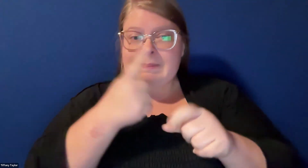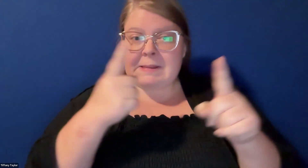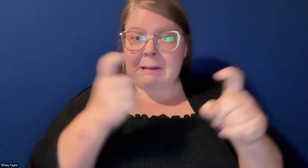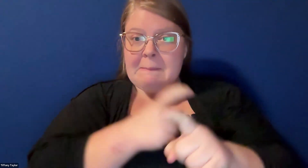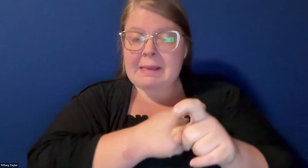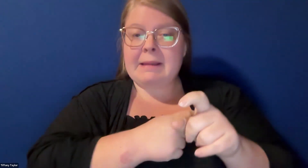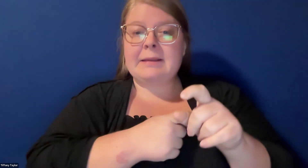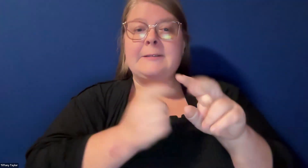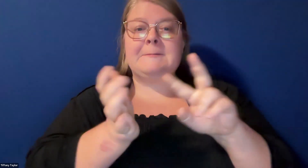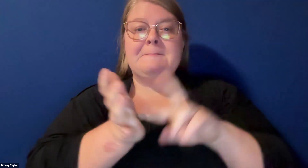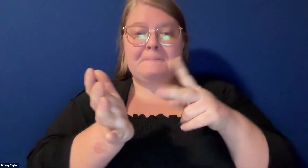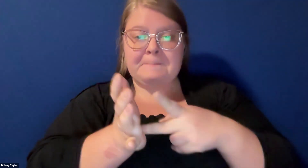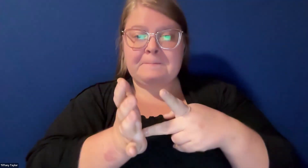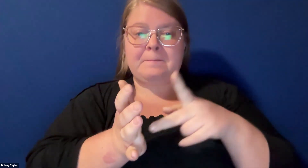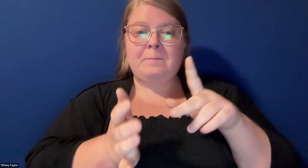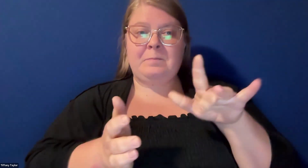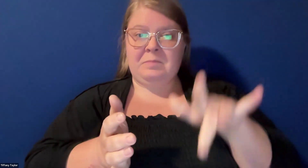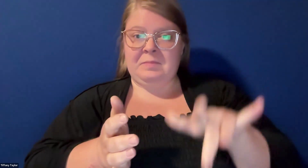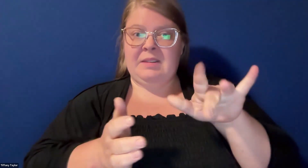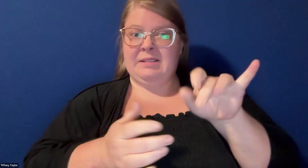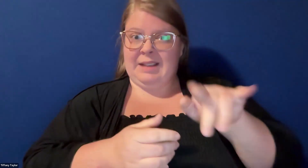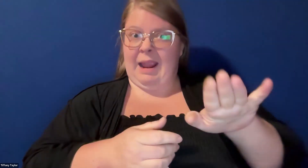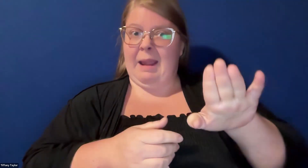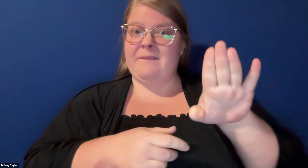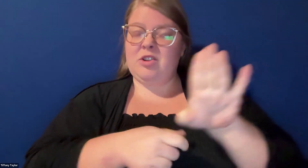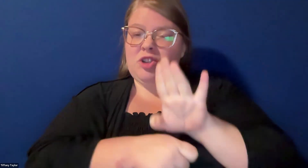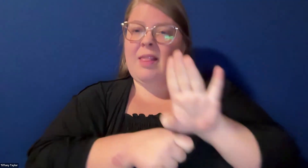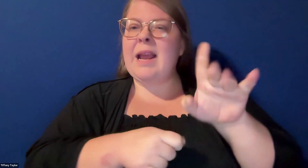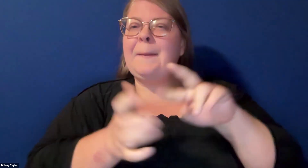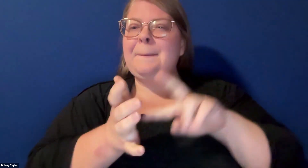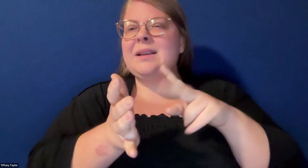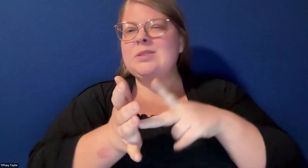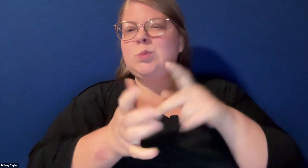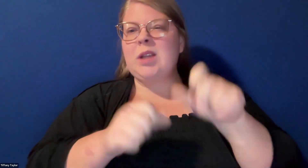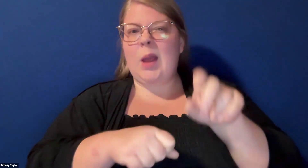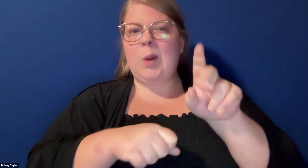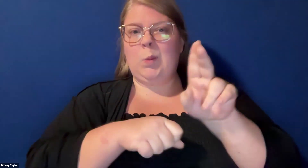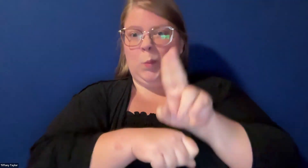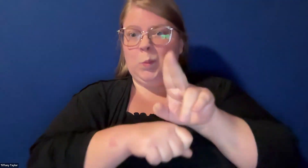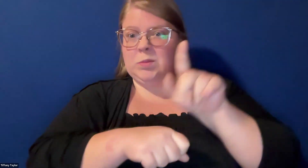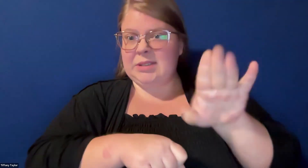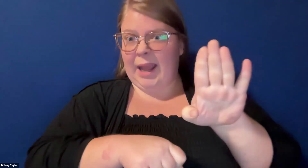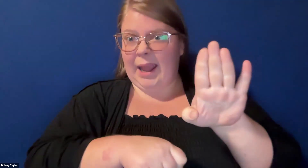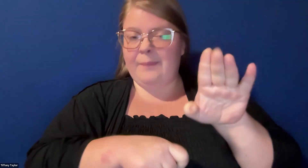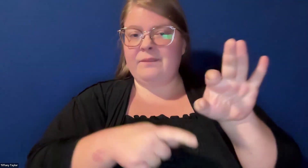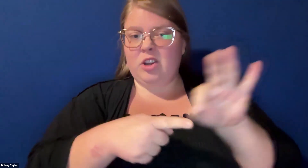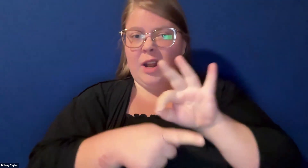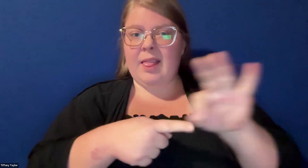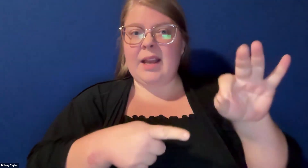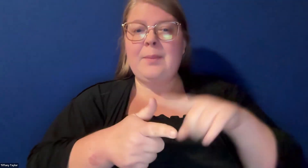functionality is by default, you can actually go through the tab, but when you are actually adding some next and right button in